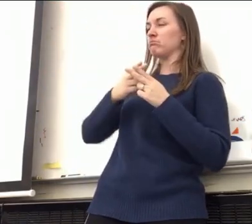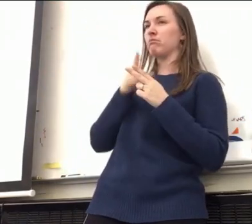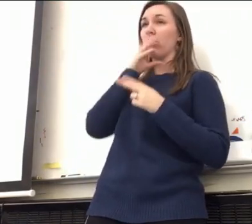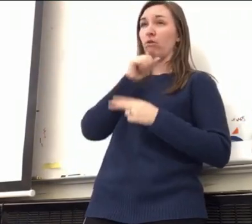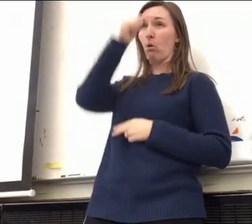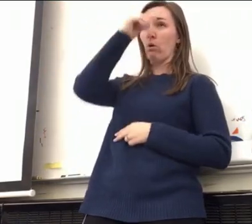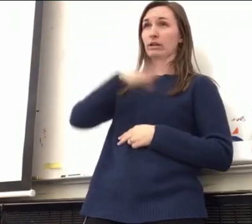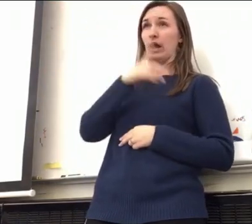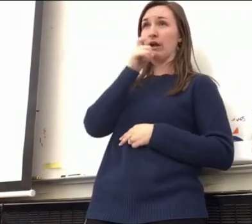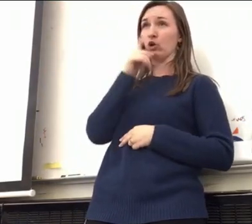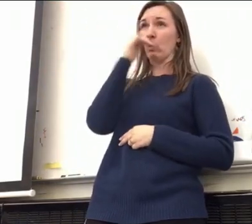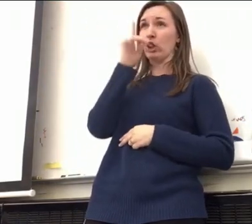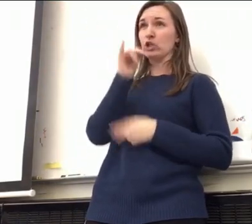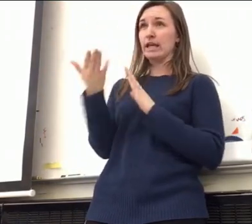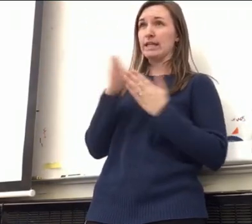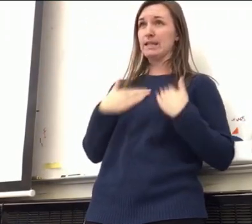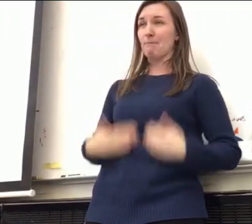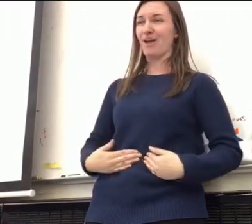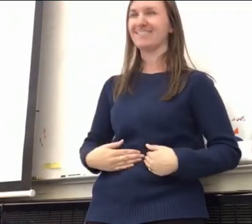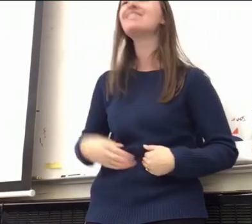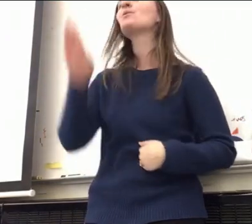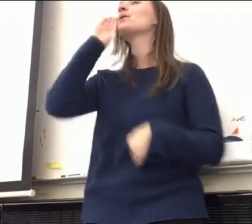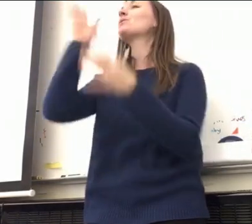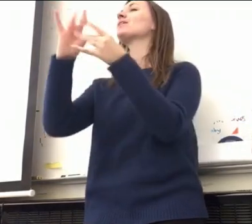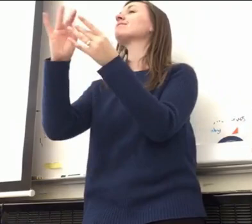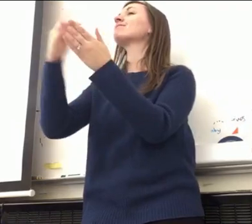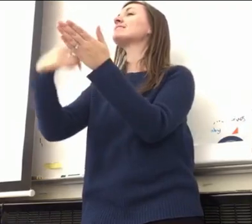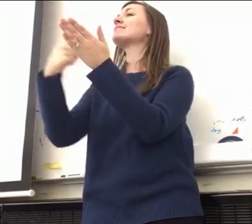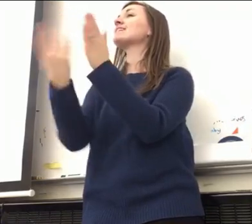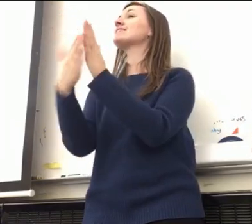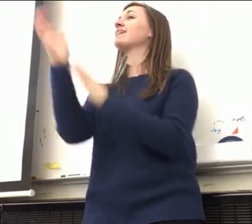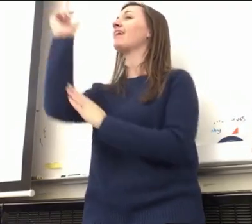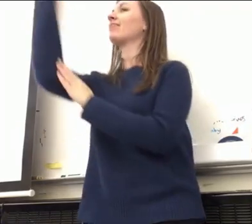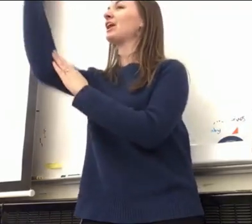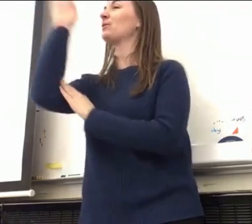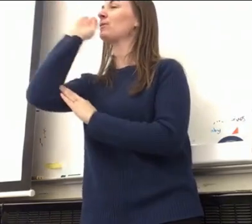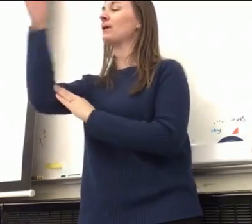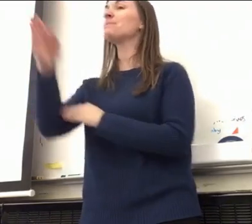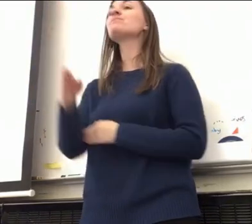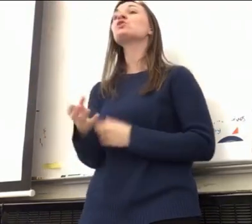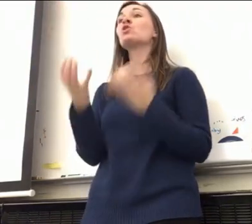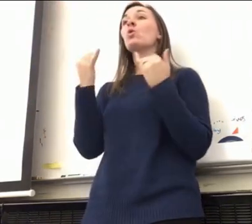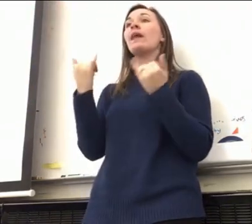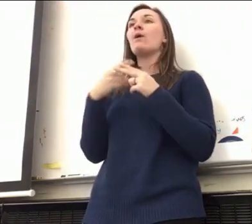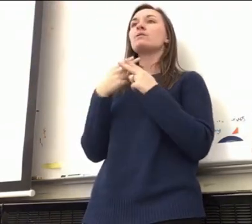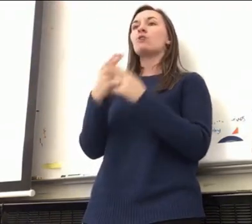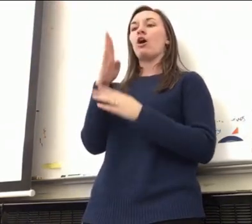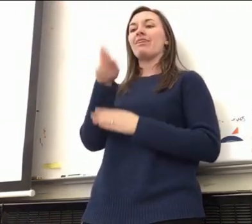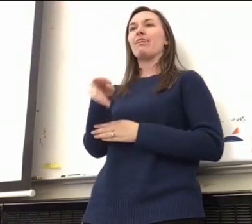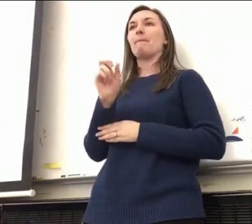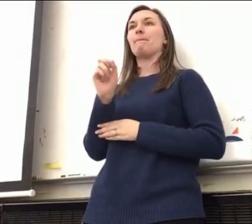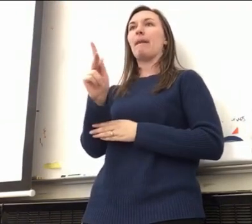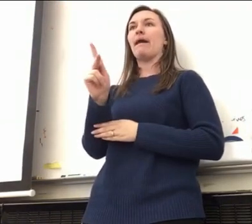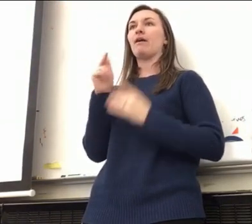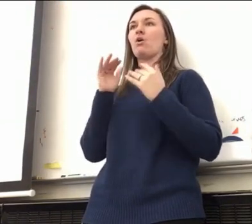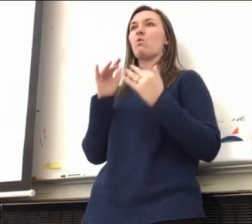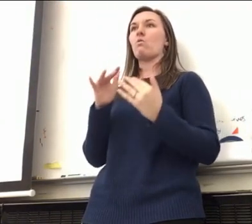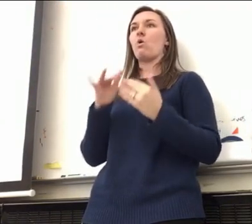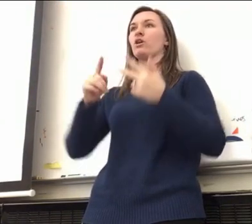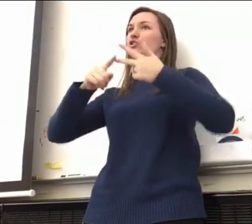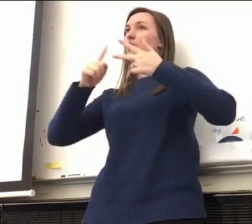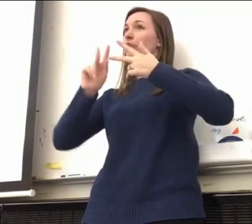corpse. We will come back to him. Okay? All right, now this is what is called the Bank War. So this is going to be your number